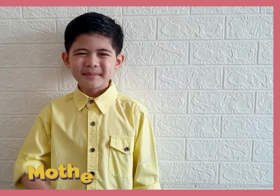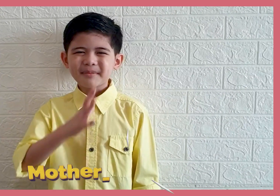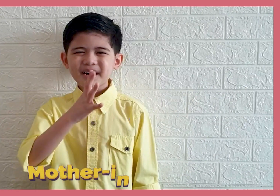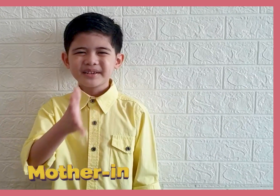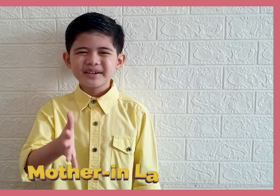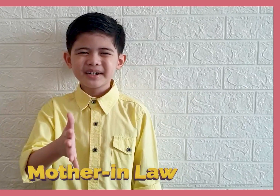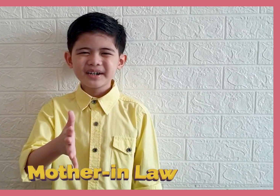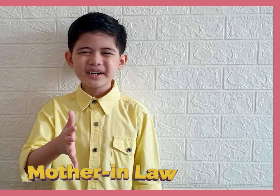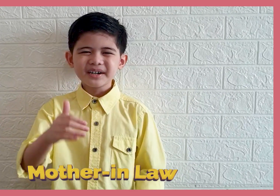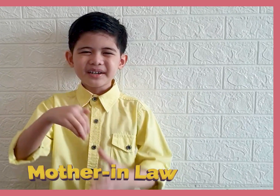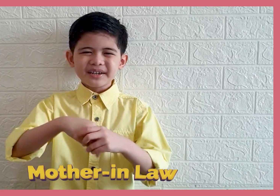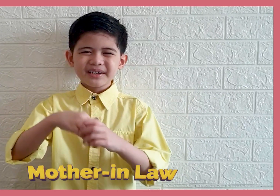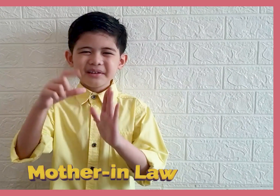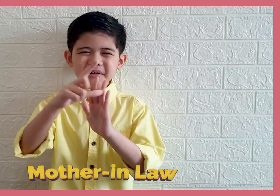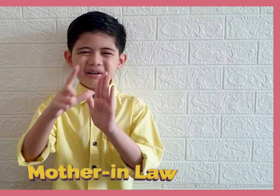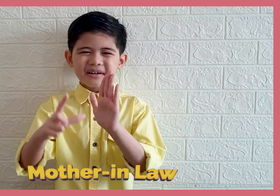mother in law